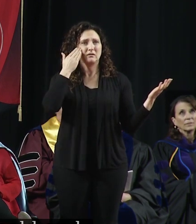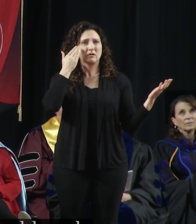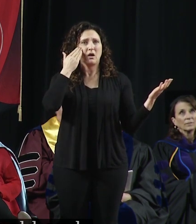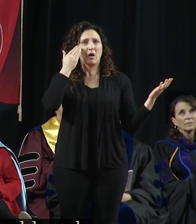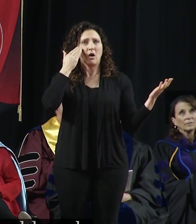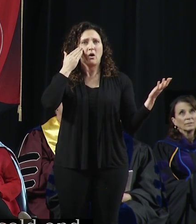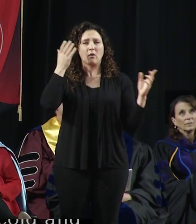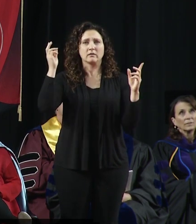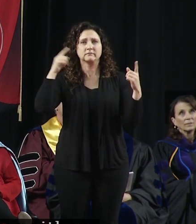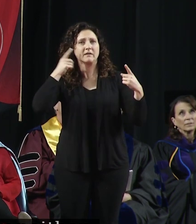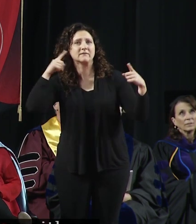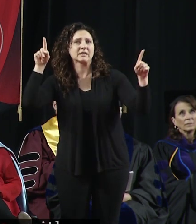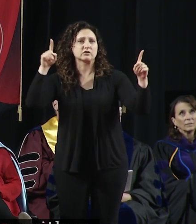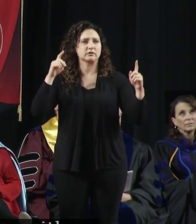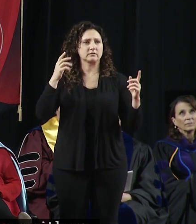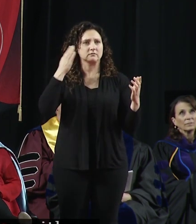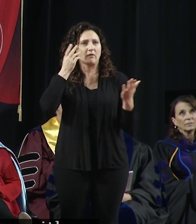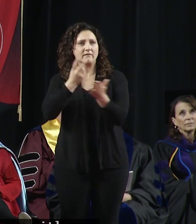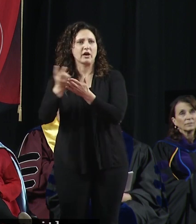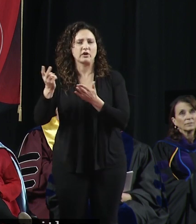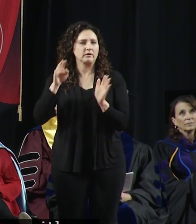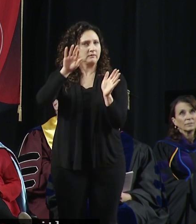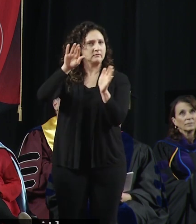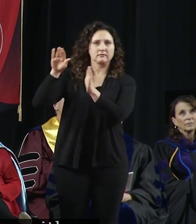neither victory nor defeat.